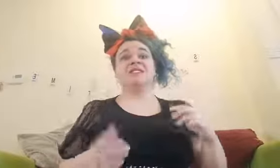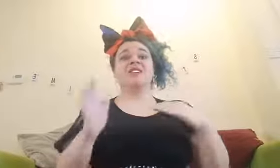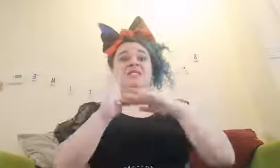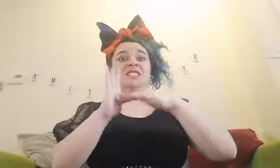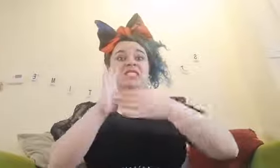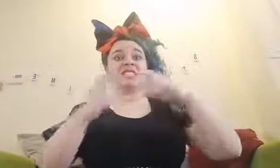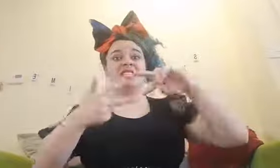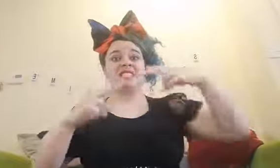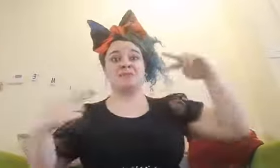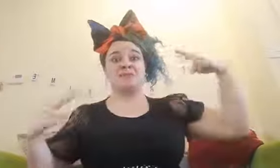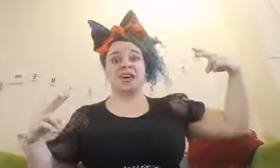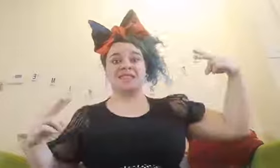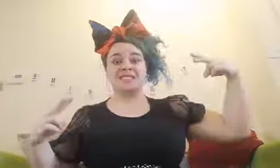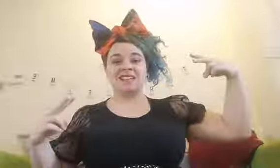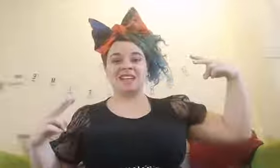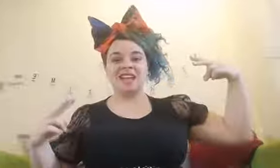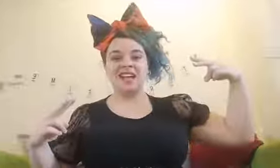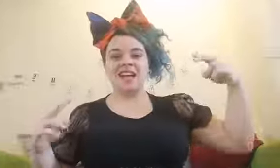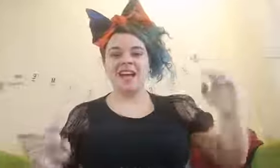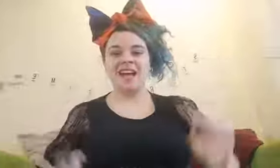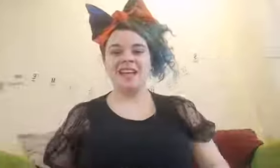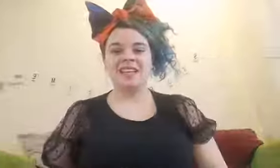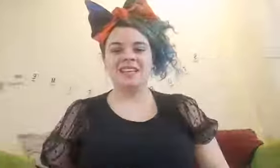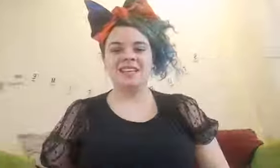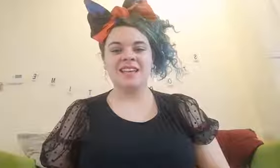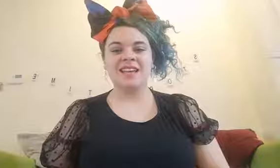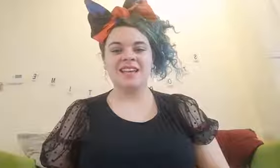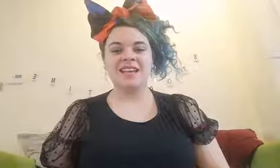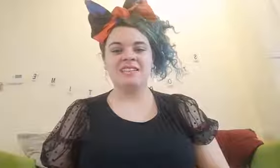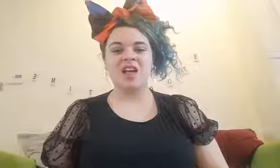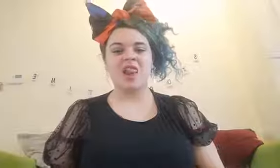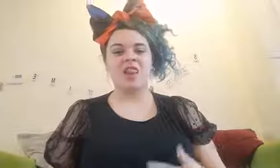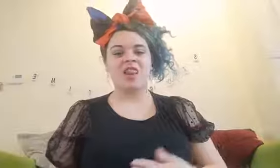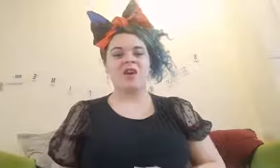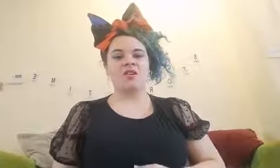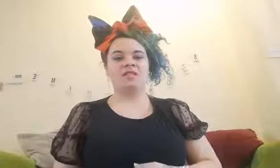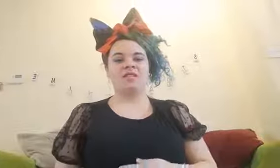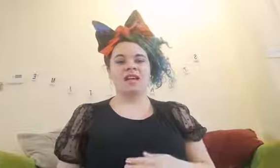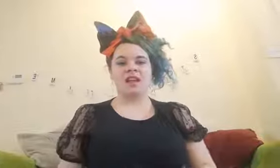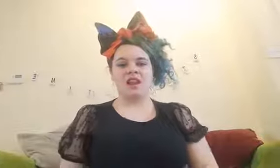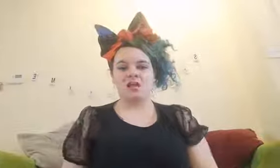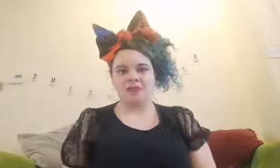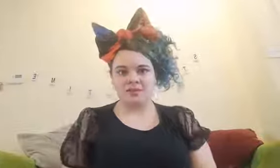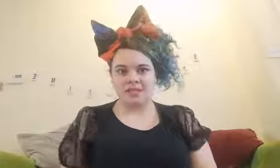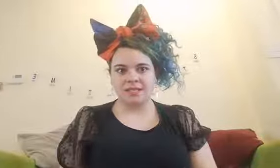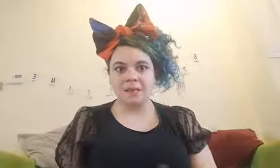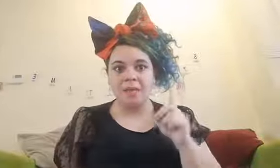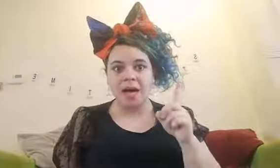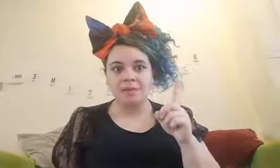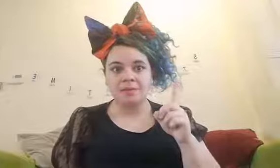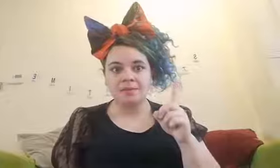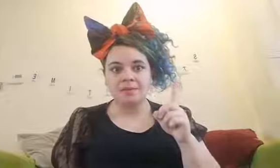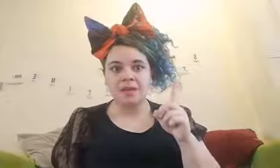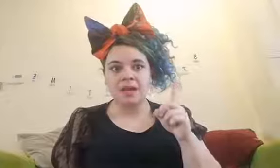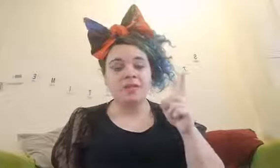himself his cheesy pasta. And he ate lots and lots of it. But